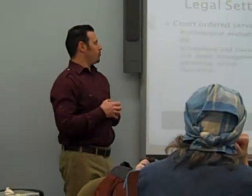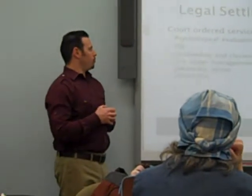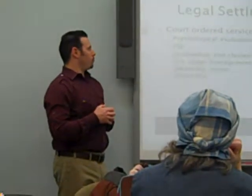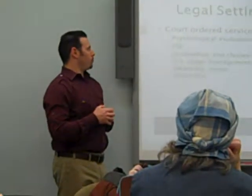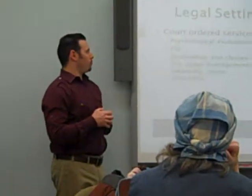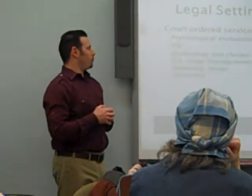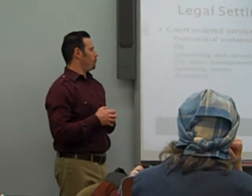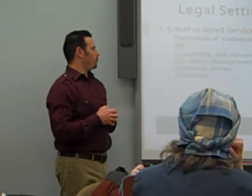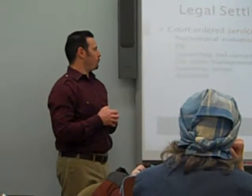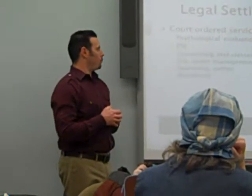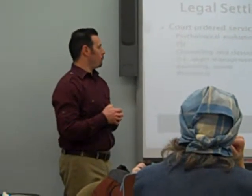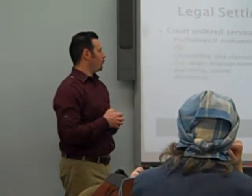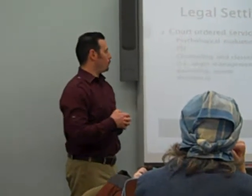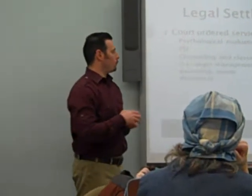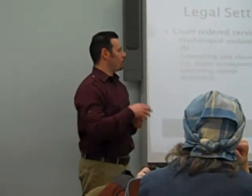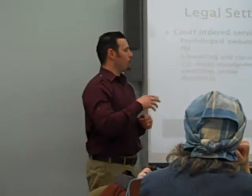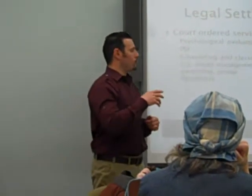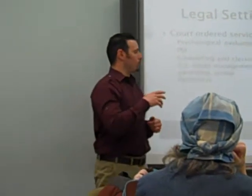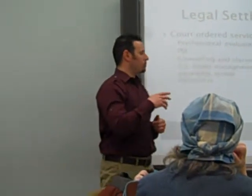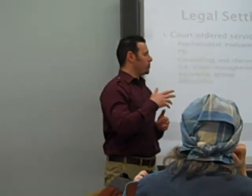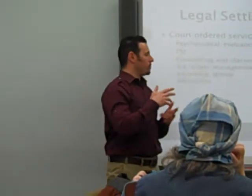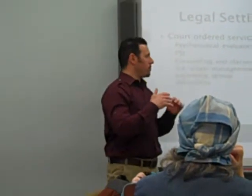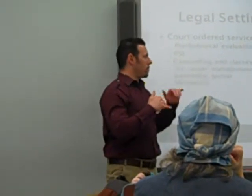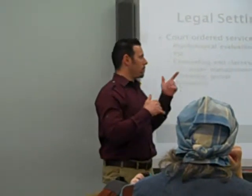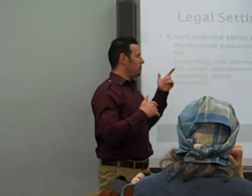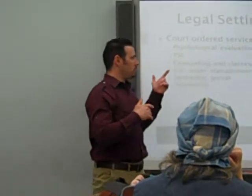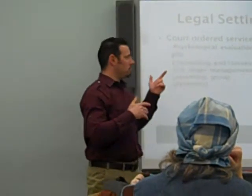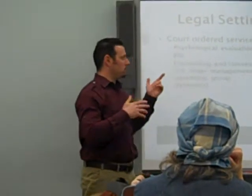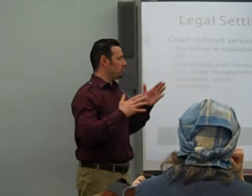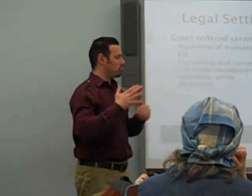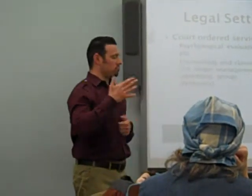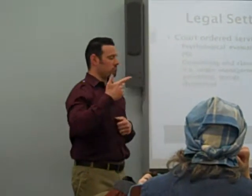That all these situations need to see interpreted.